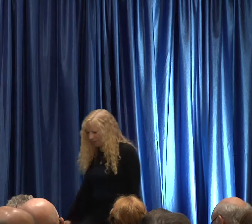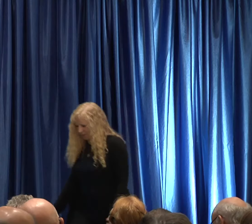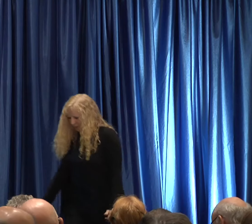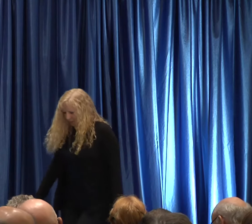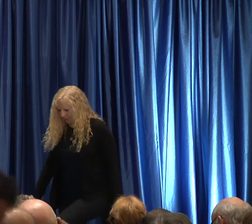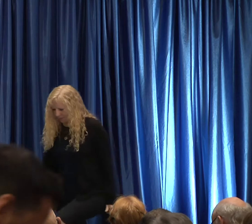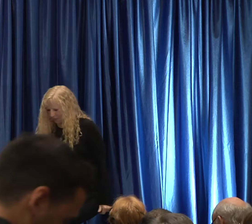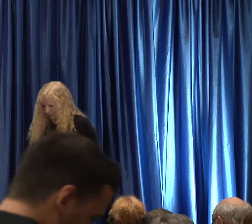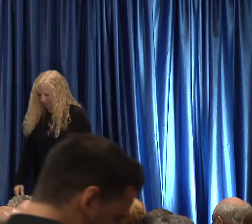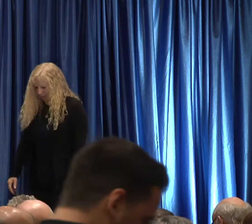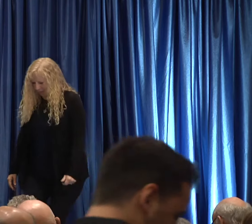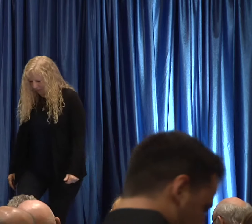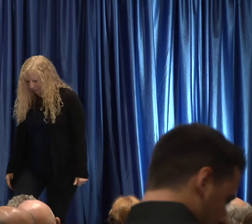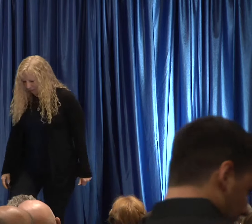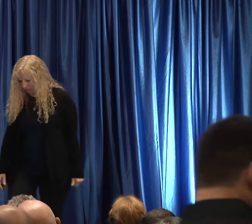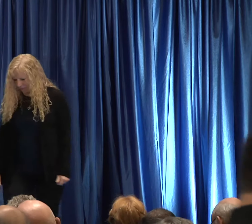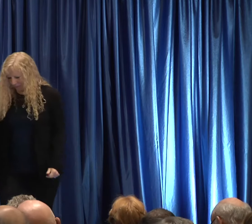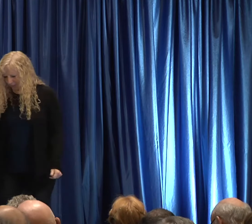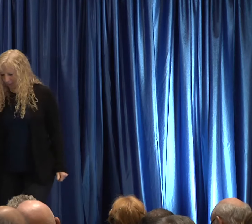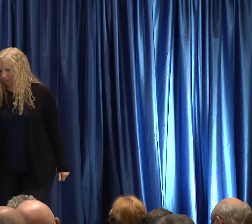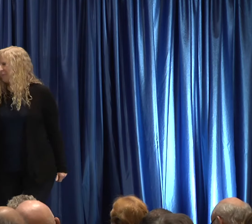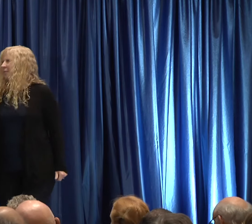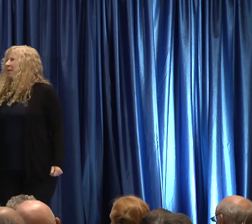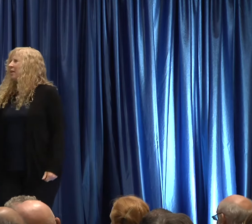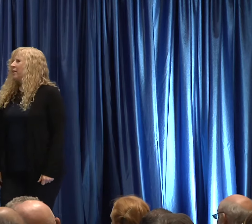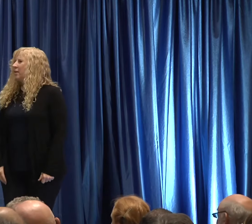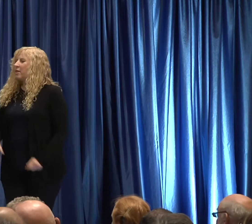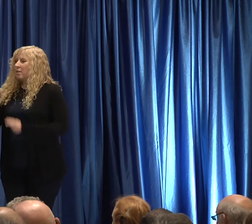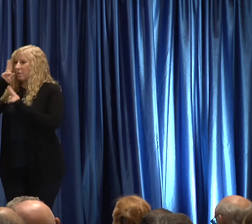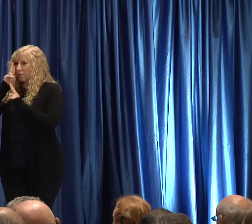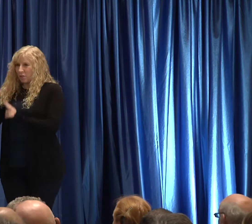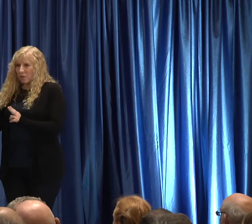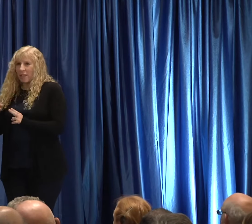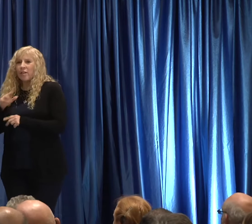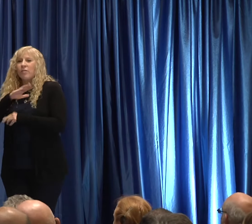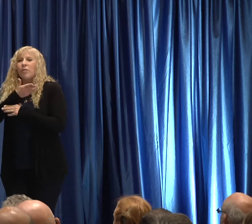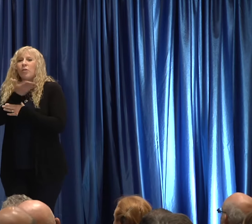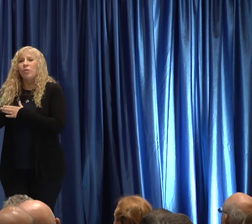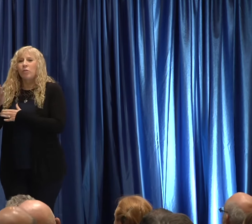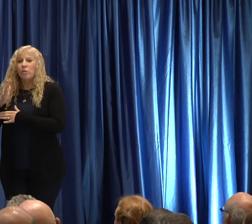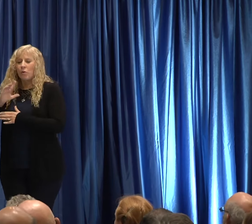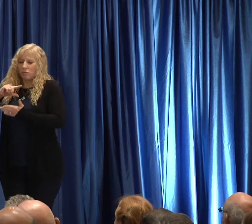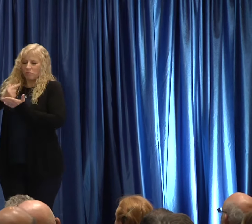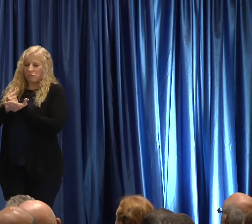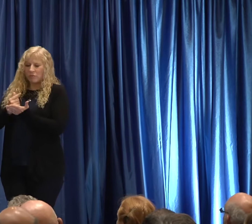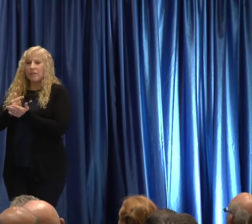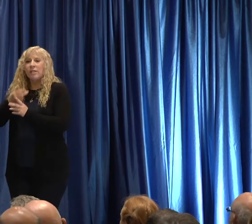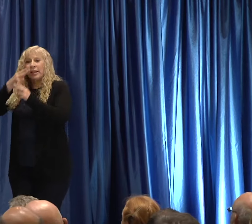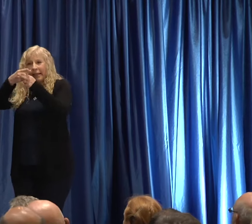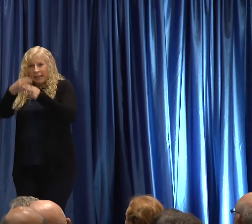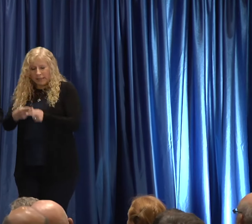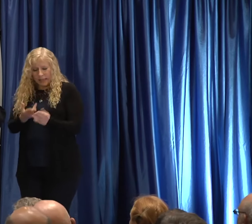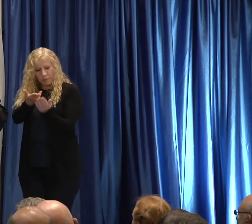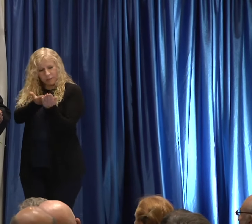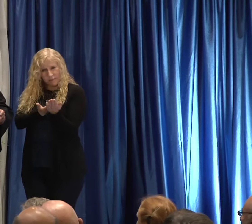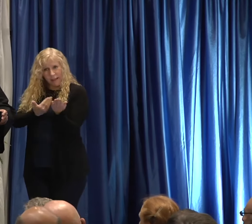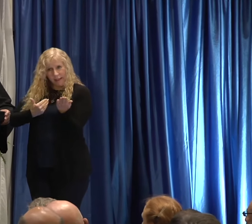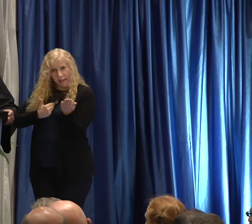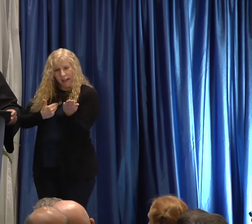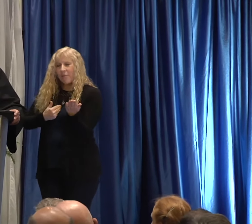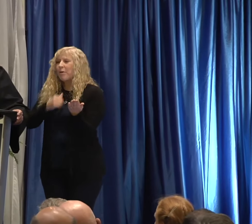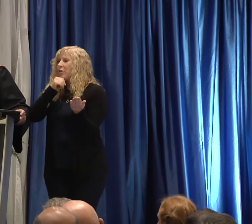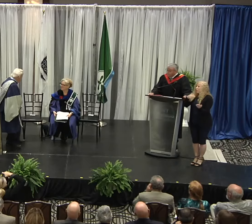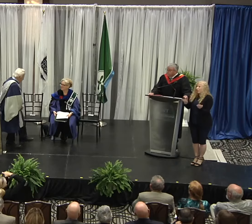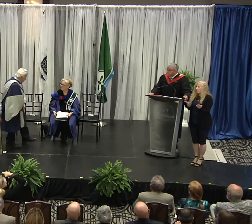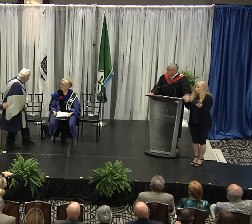Mr. Chancellor, I ask you to confer degrees in absentia on candidates whose names are before you and who are unable to be with